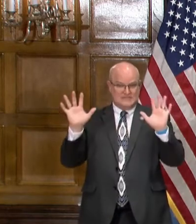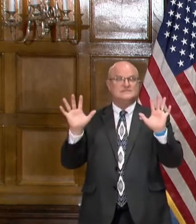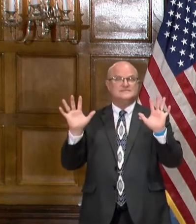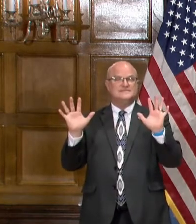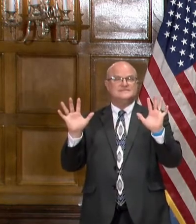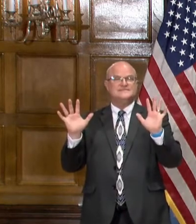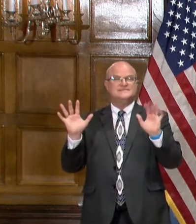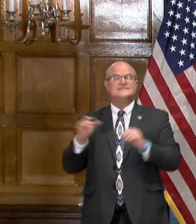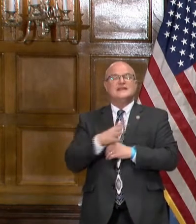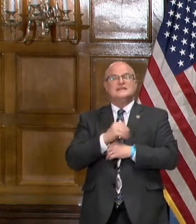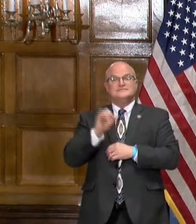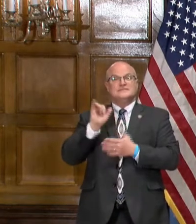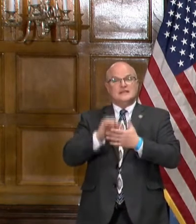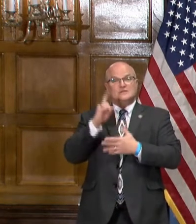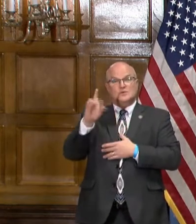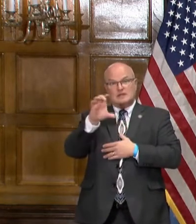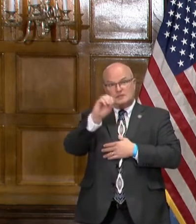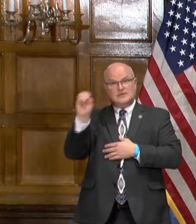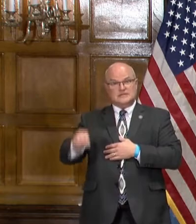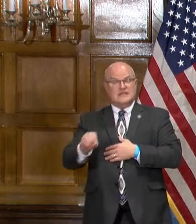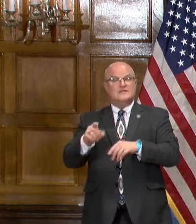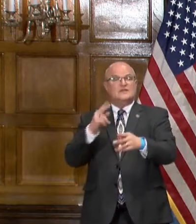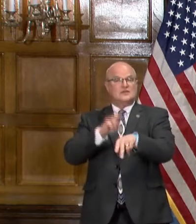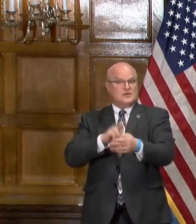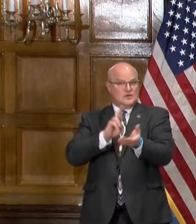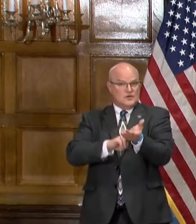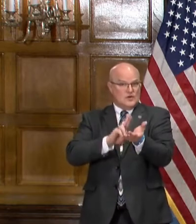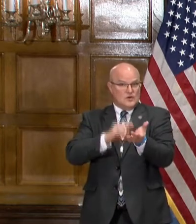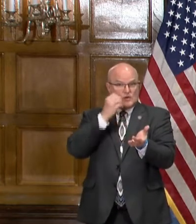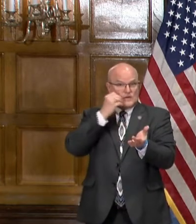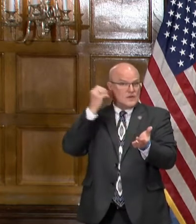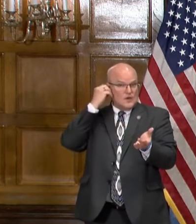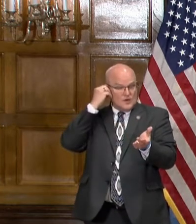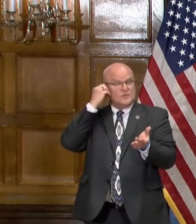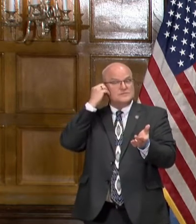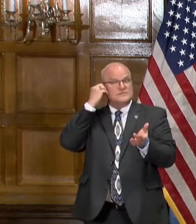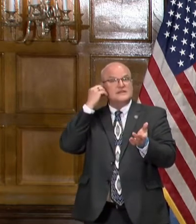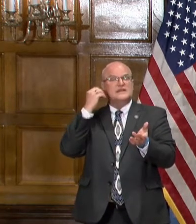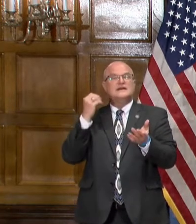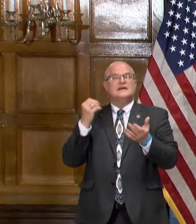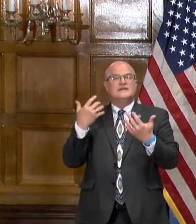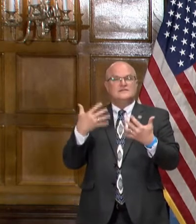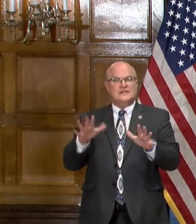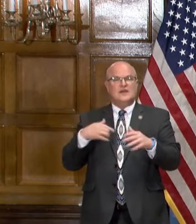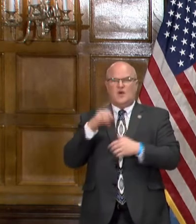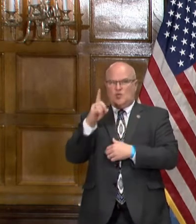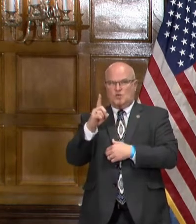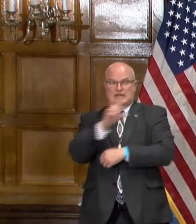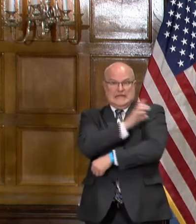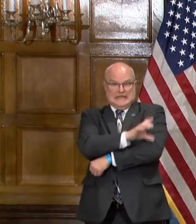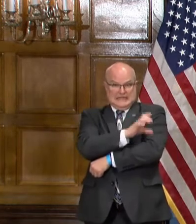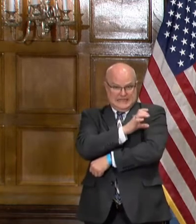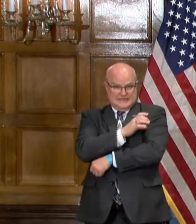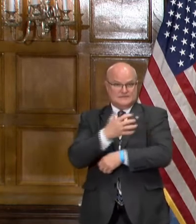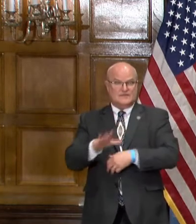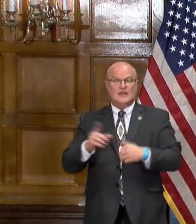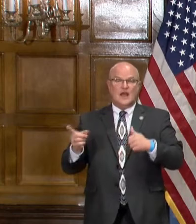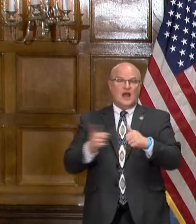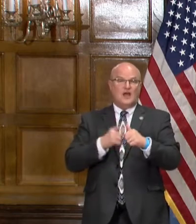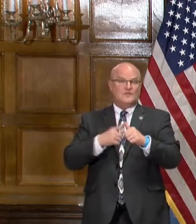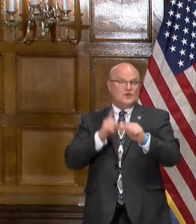them. And so that's 100% of our long-term care facilities have had at least one clinic. Our